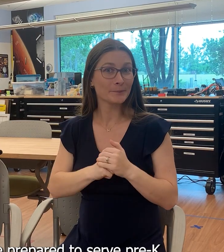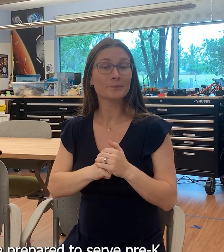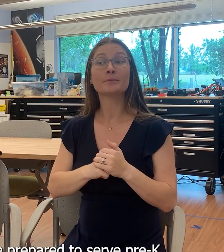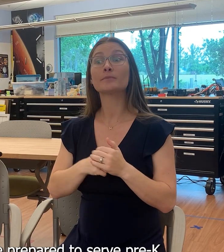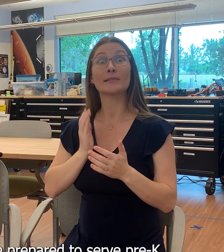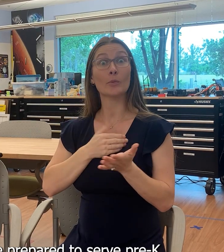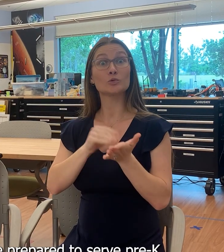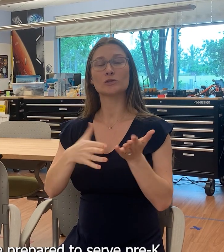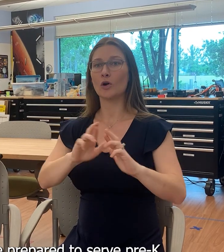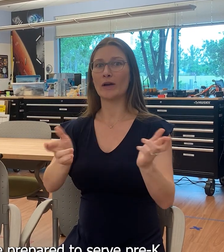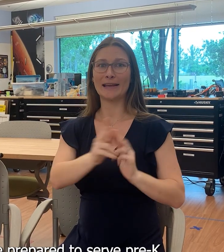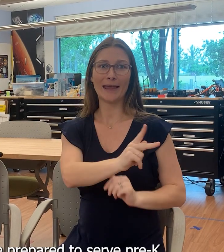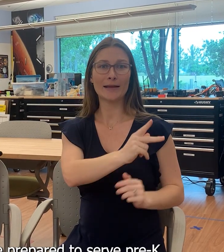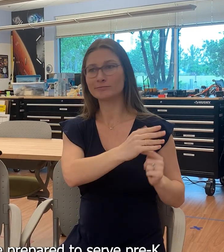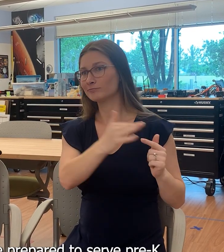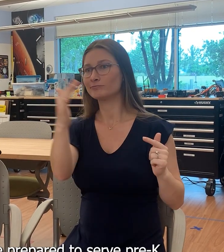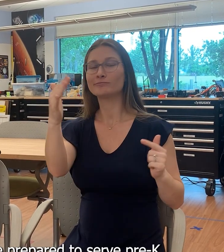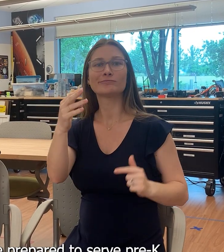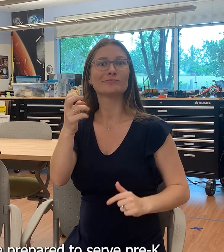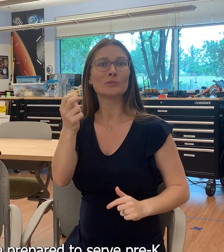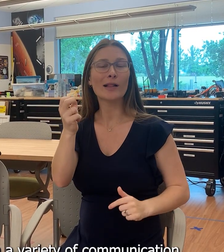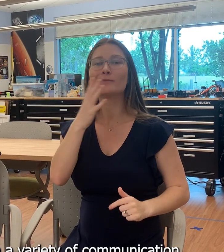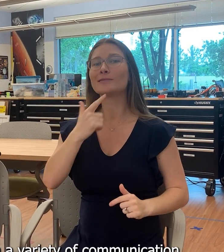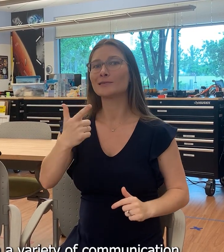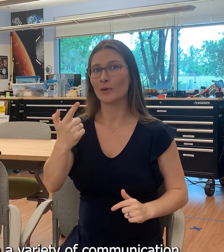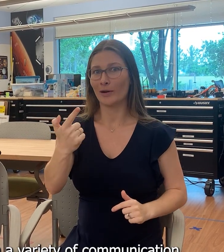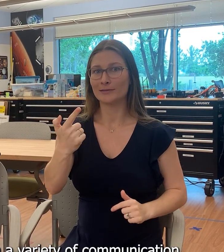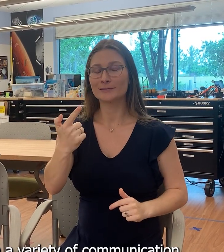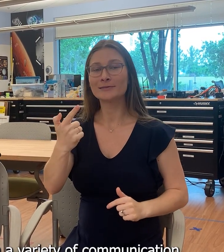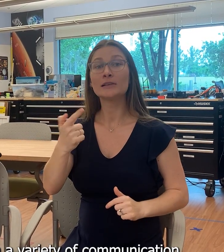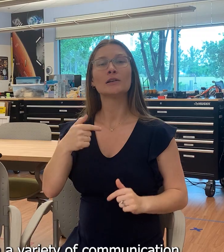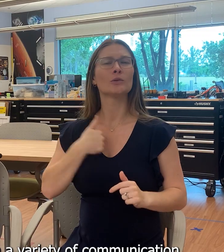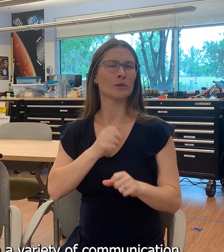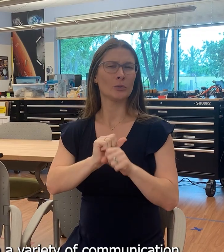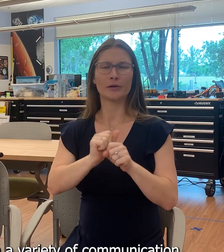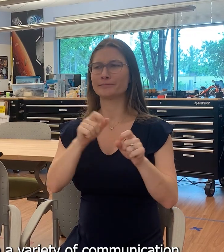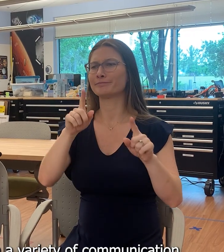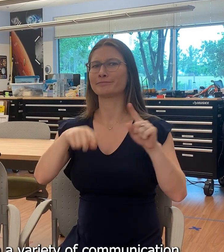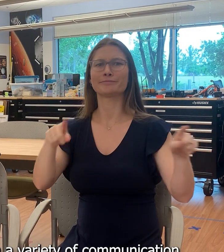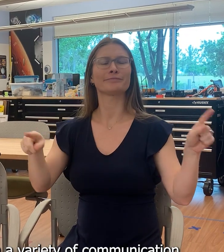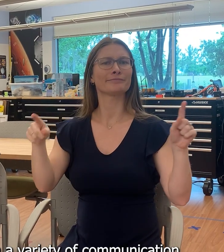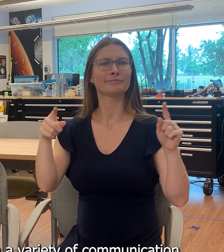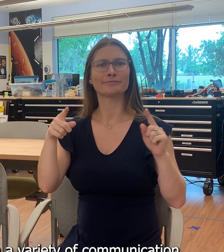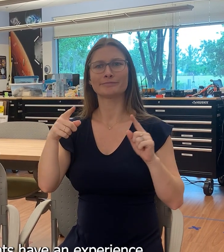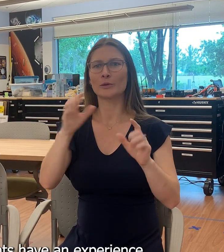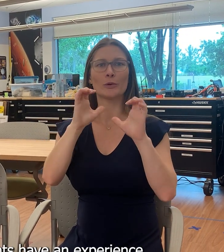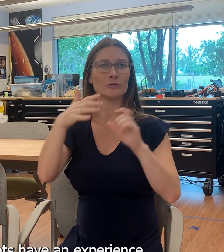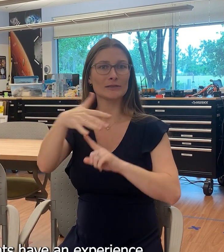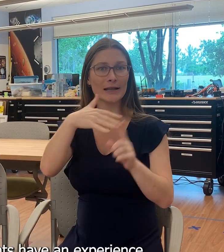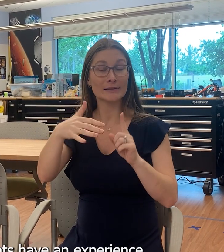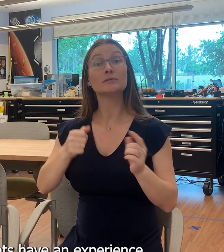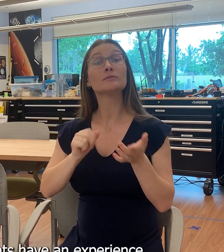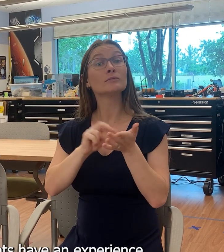serve pre-K students all the way up through age 21, and we work in a variety of communication settings.